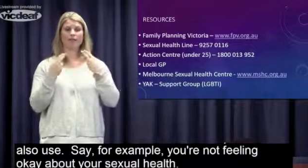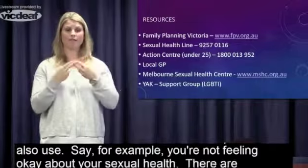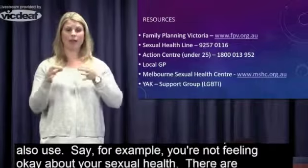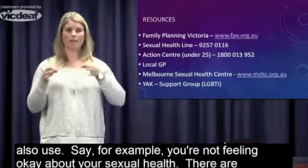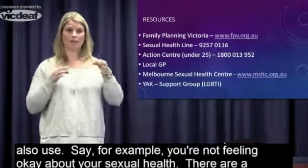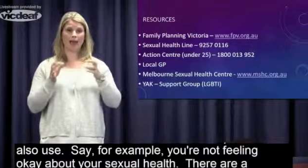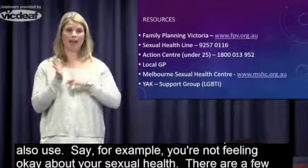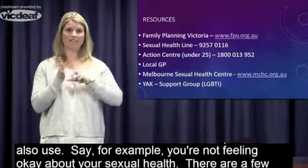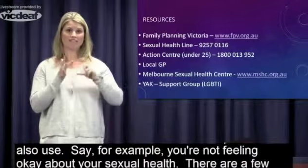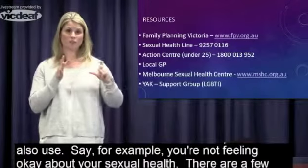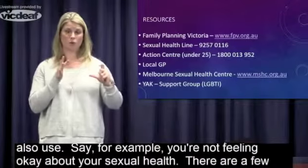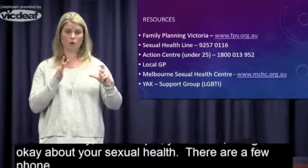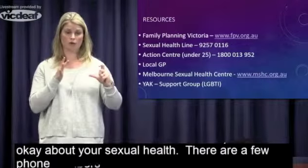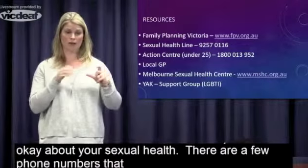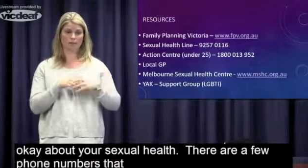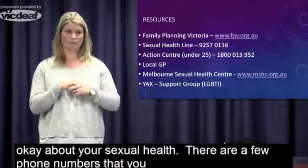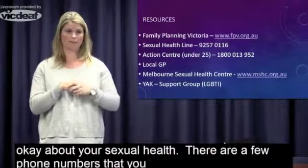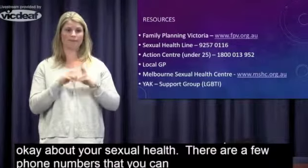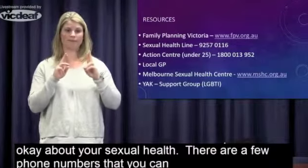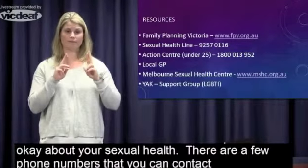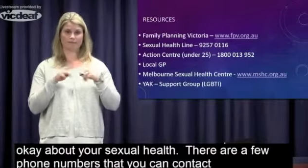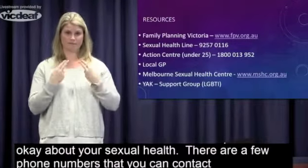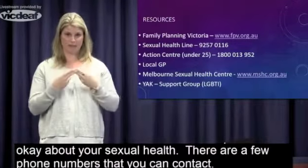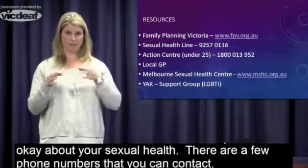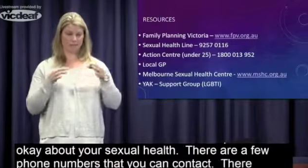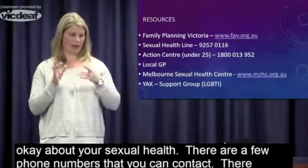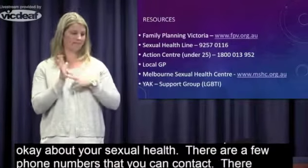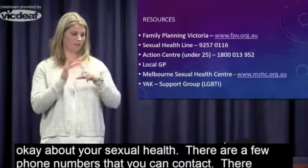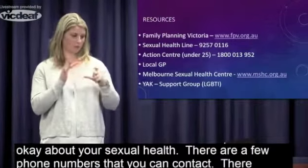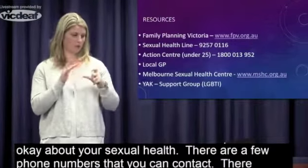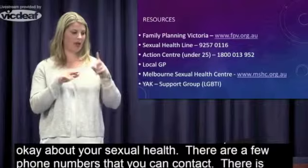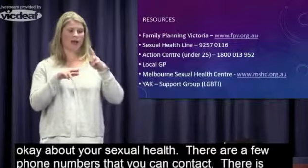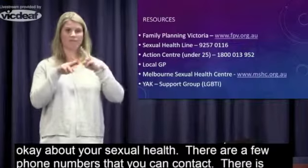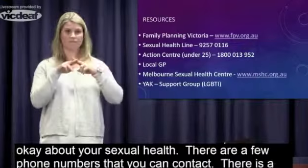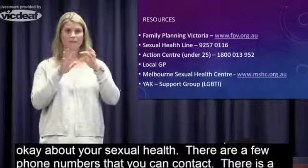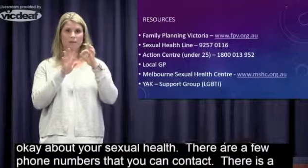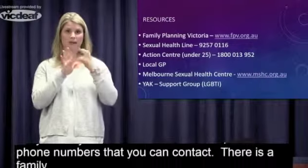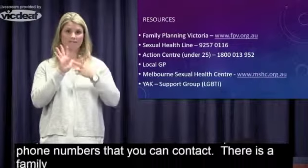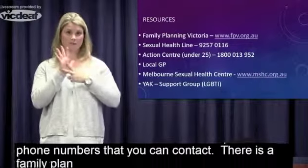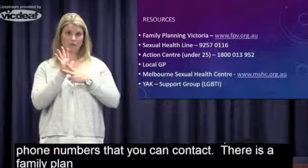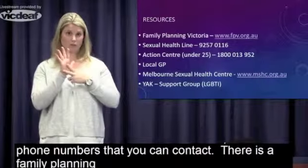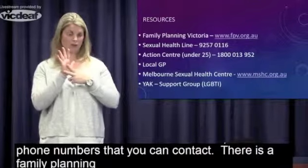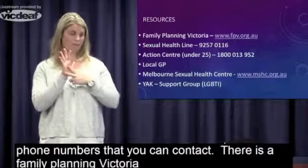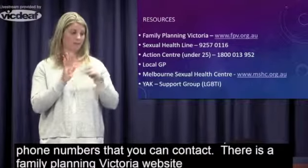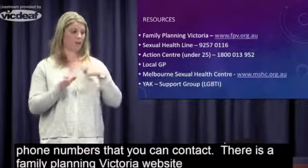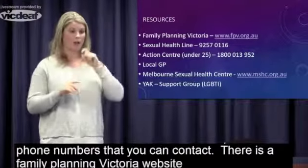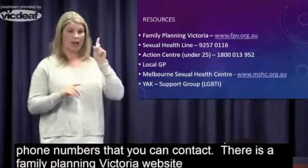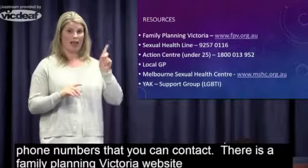contact. There's a Family Planning Victoria website.